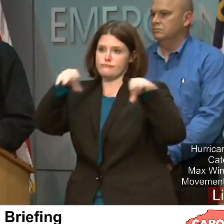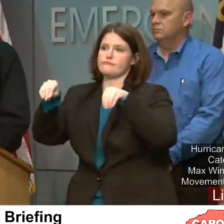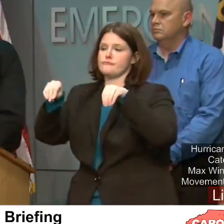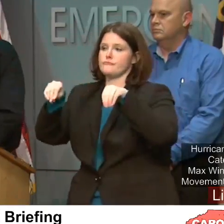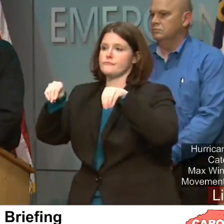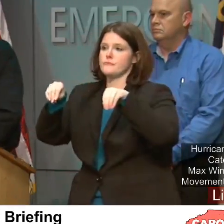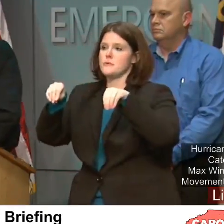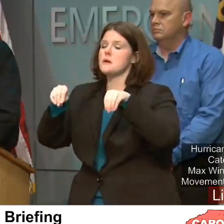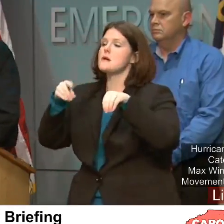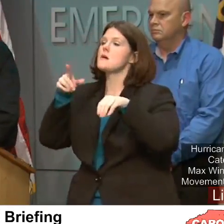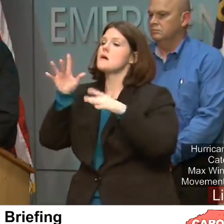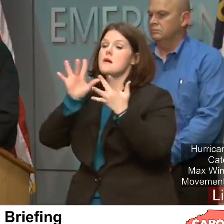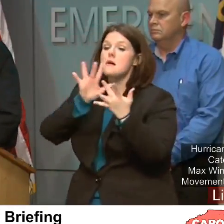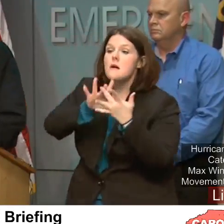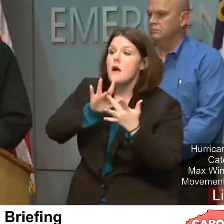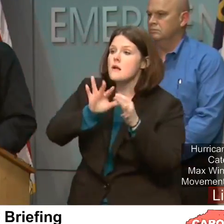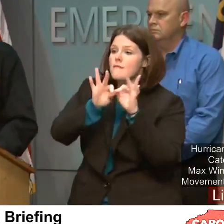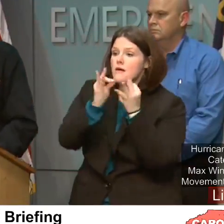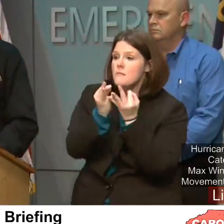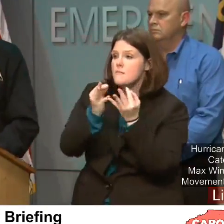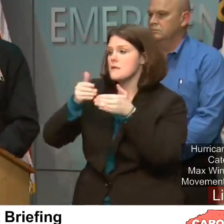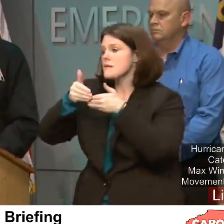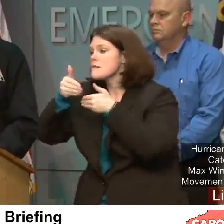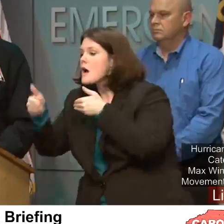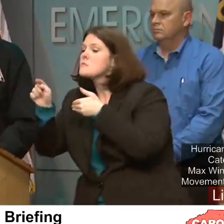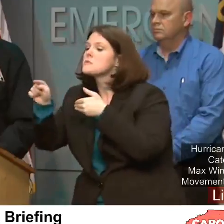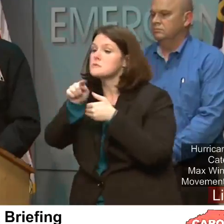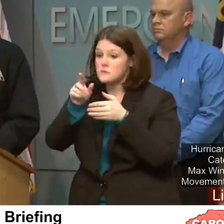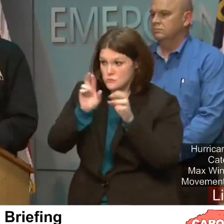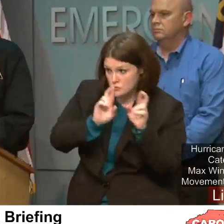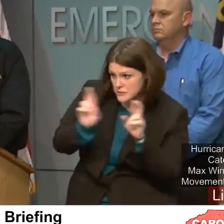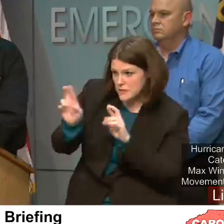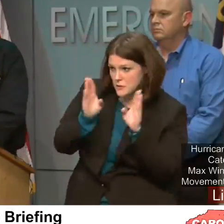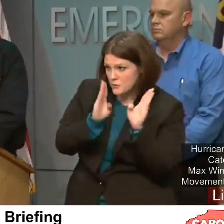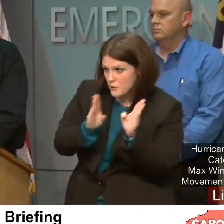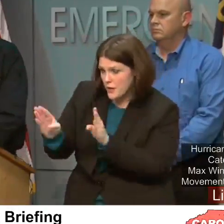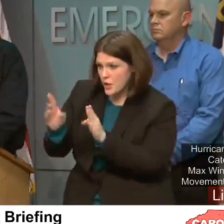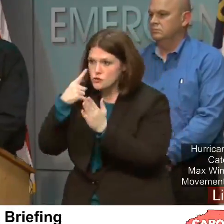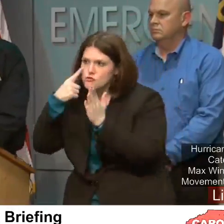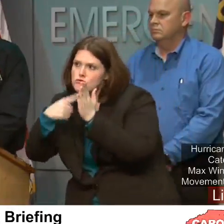family and your neighbors to make sure they are prepared as well.